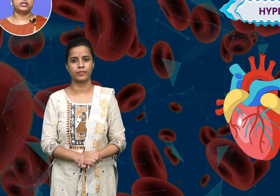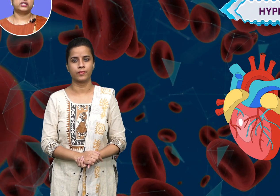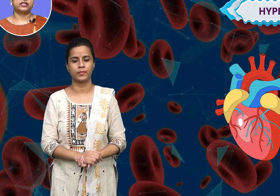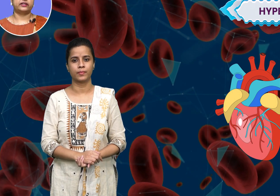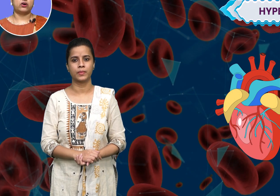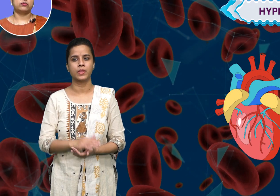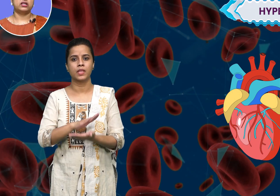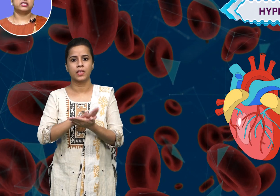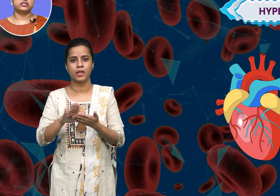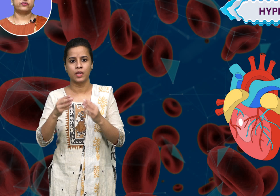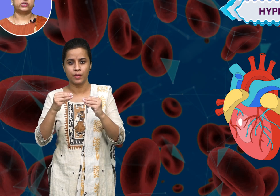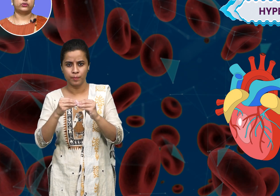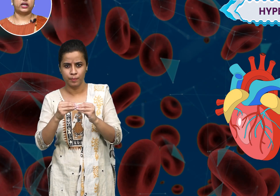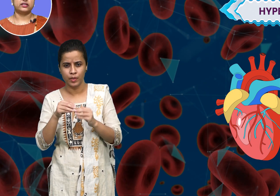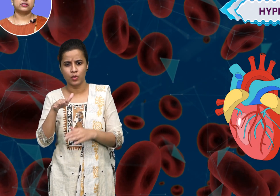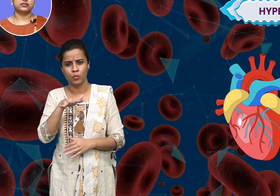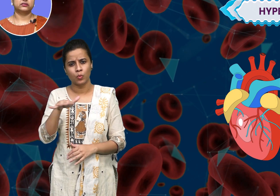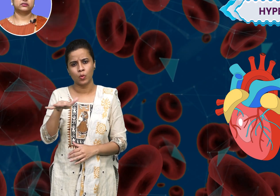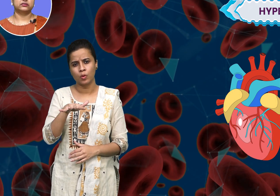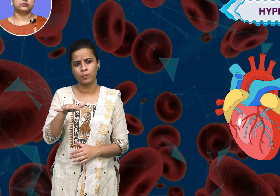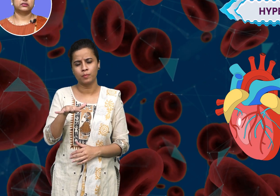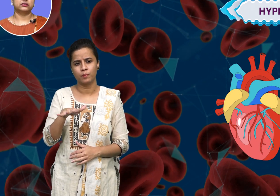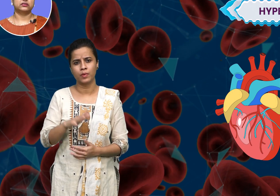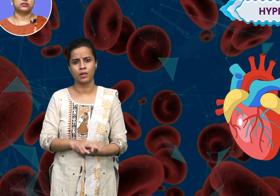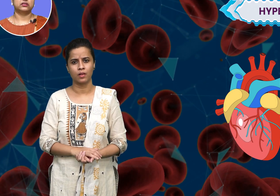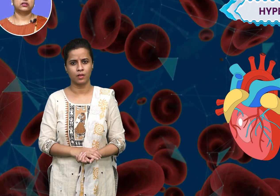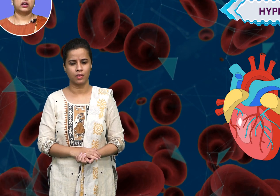High blood pressure than normal is referred to as